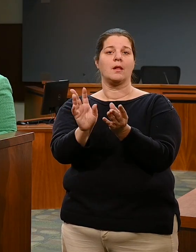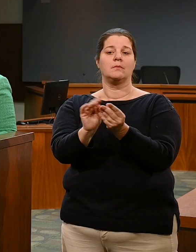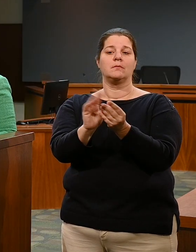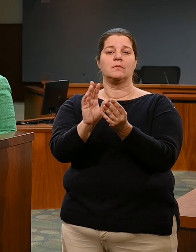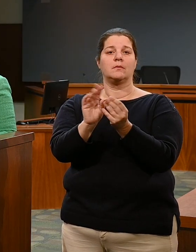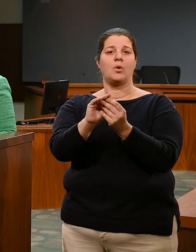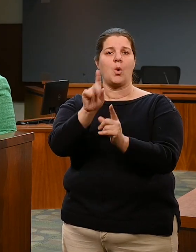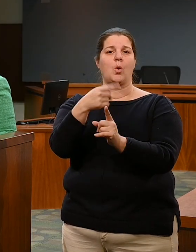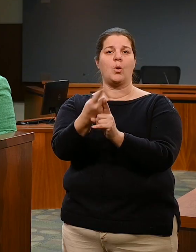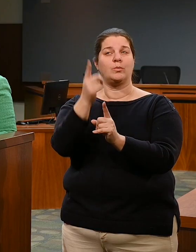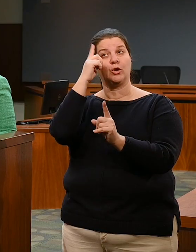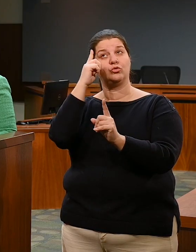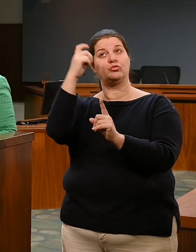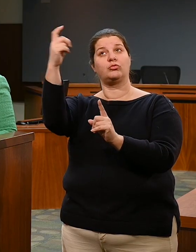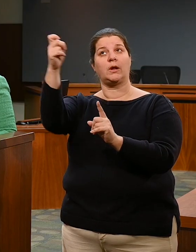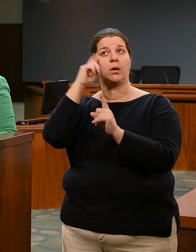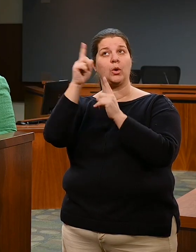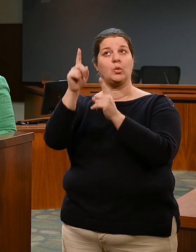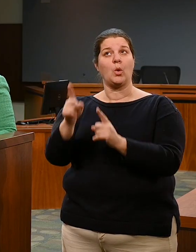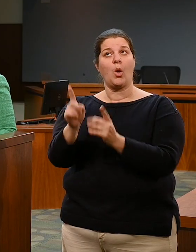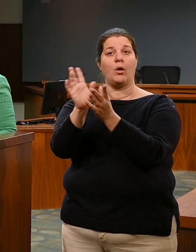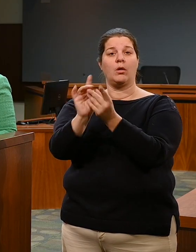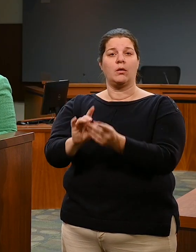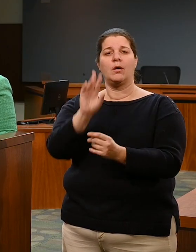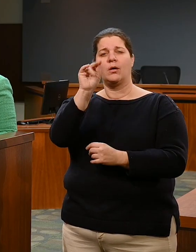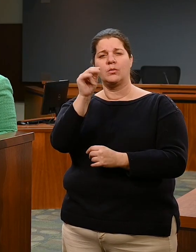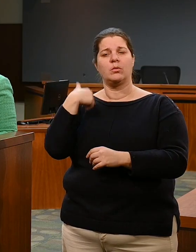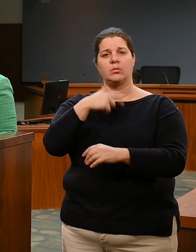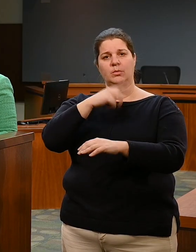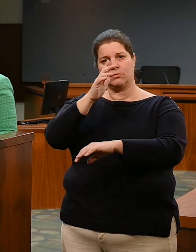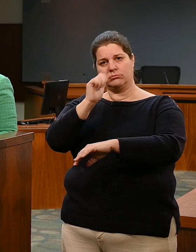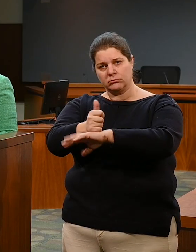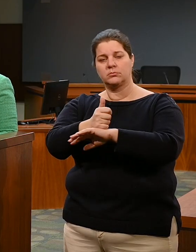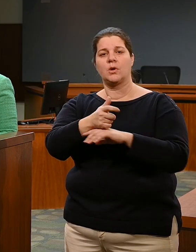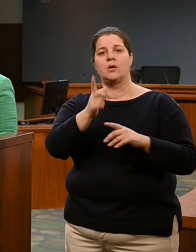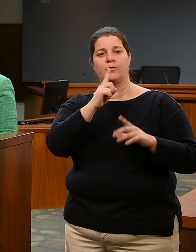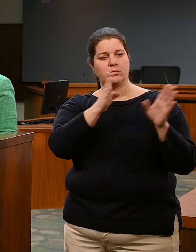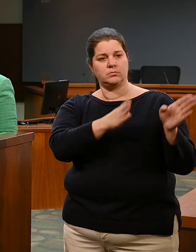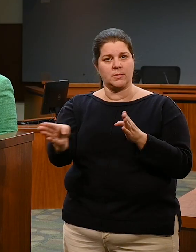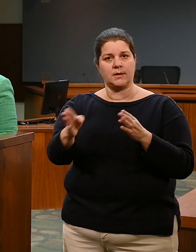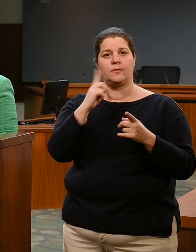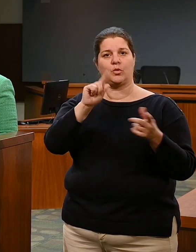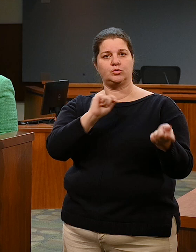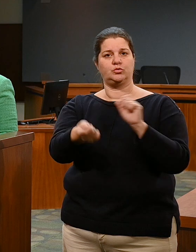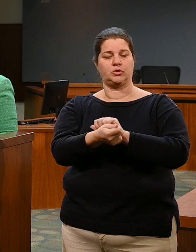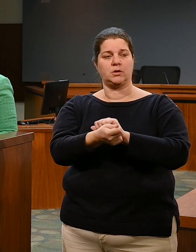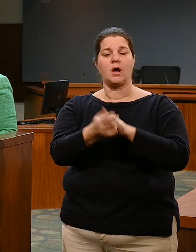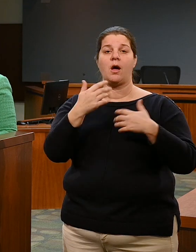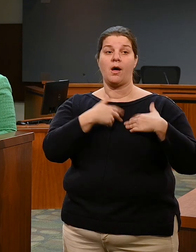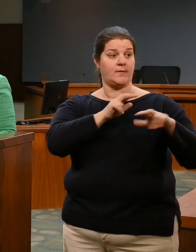strategic roadmap for system change. It calls for aligning investment with